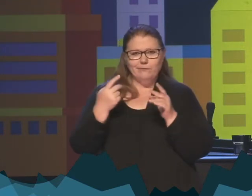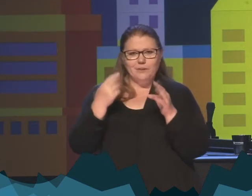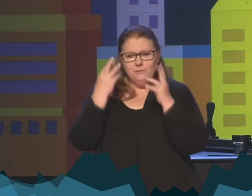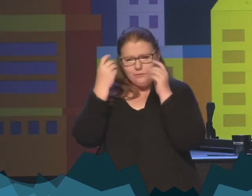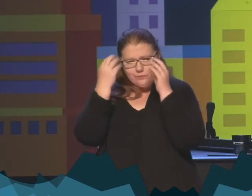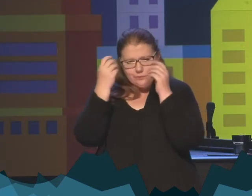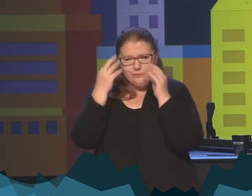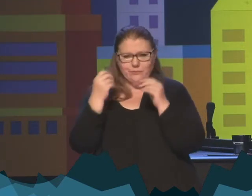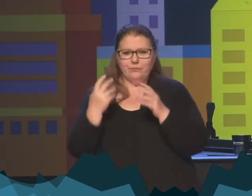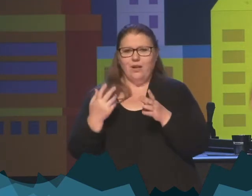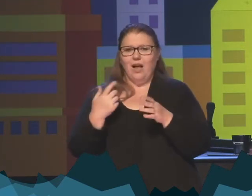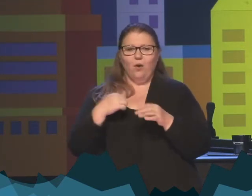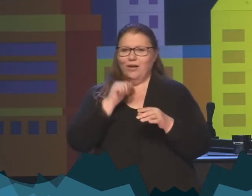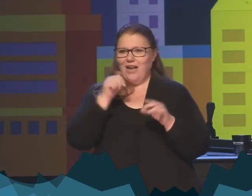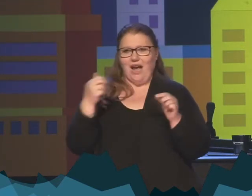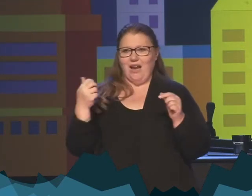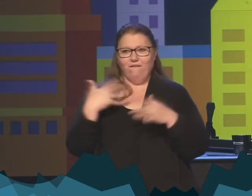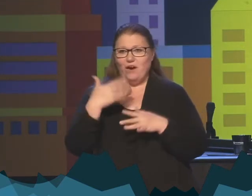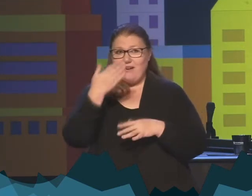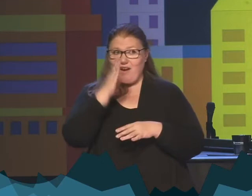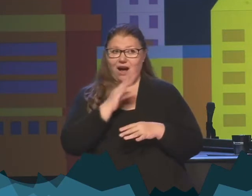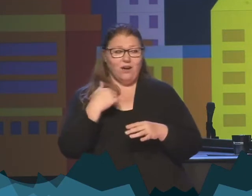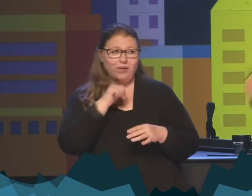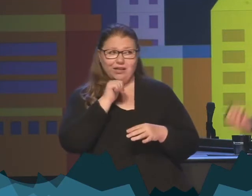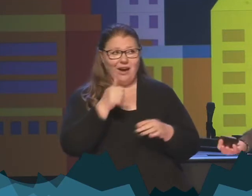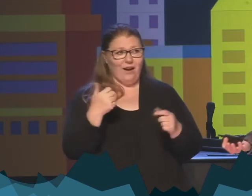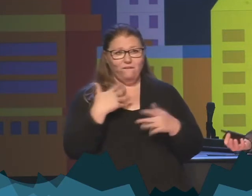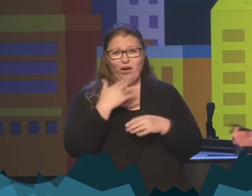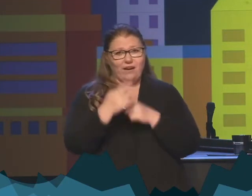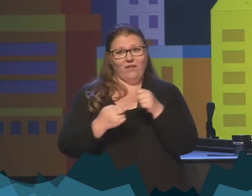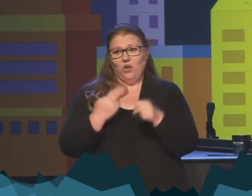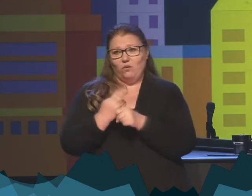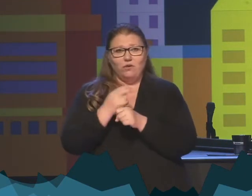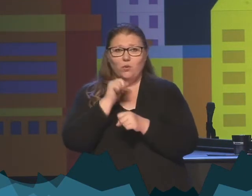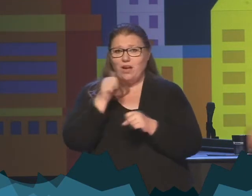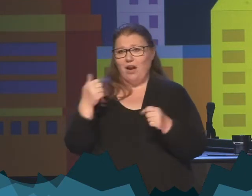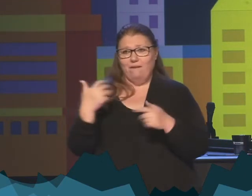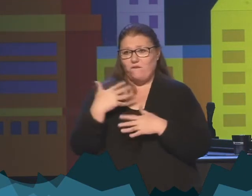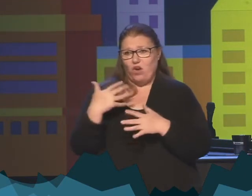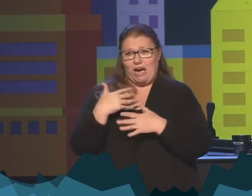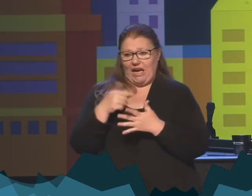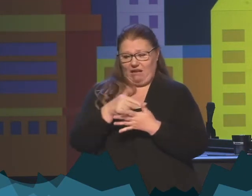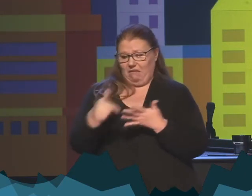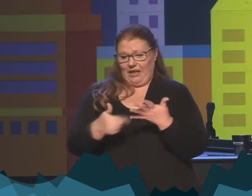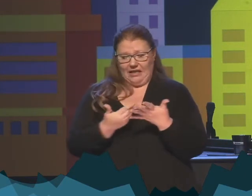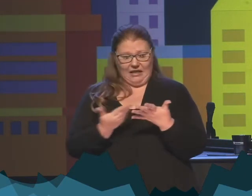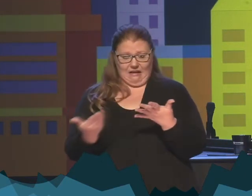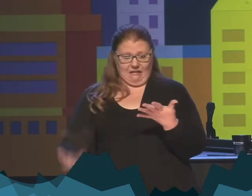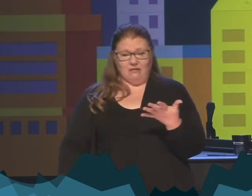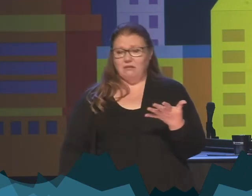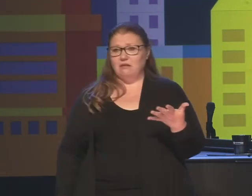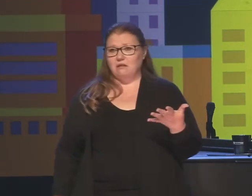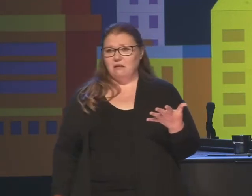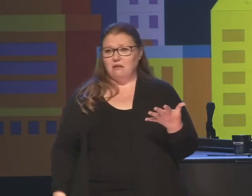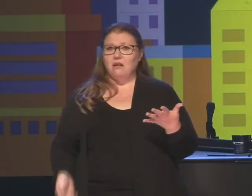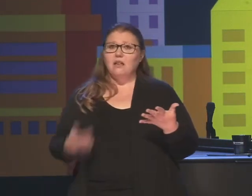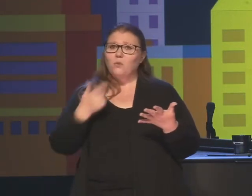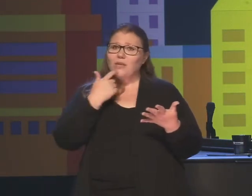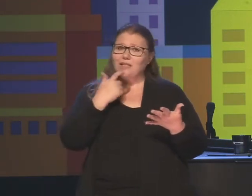comes in the wrestling. And we're not afraid of God. We're not afraid of the universe. We're not afraid of those things, right? We